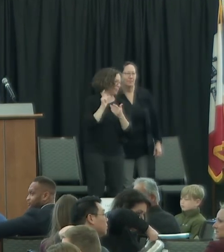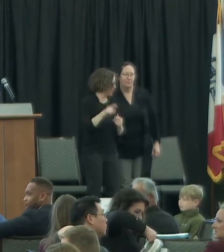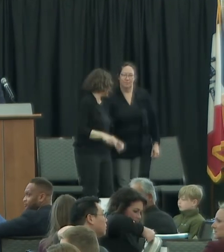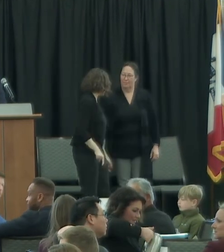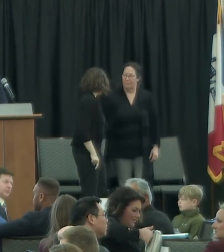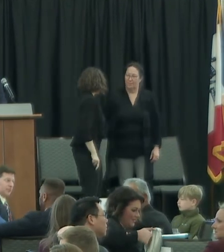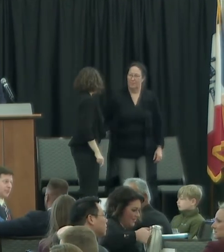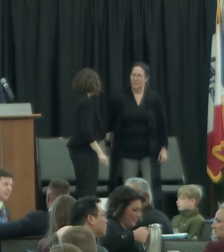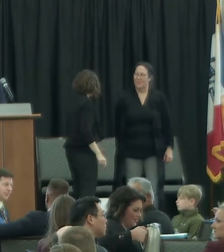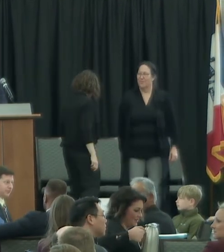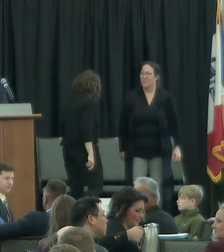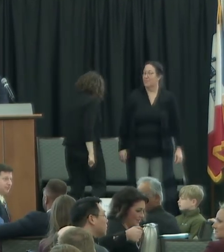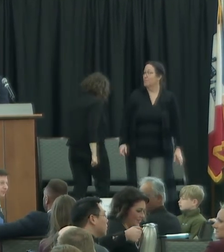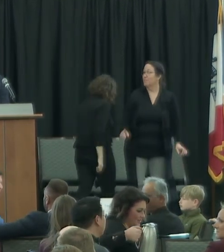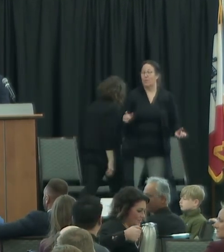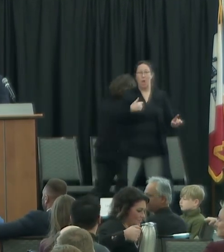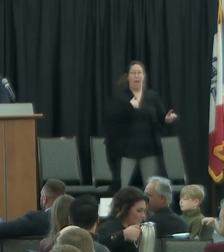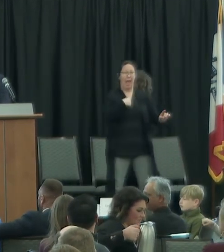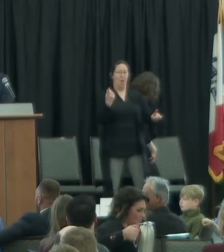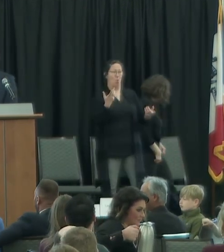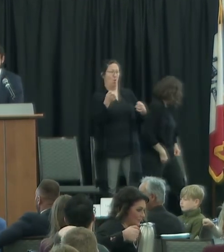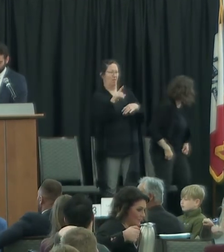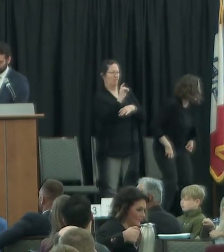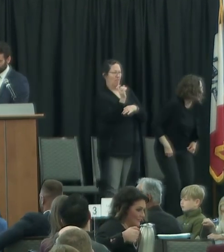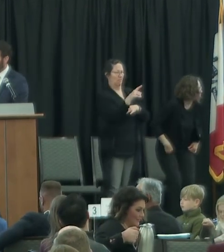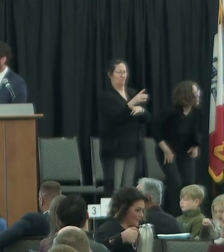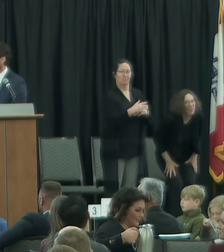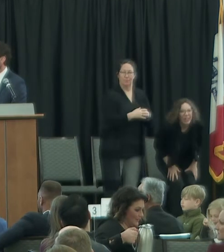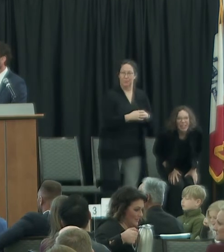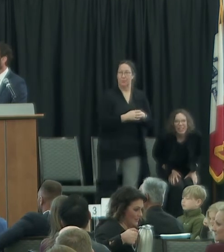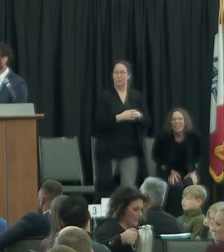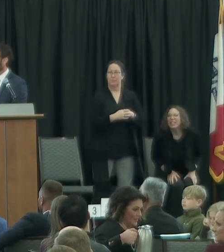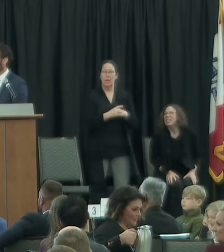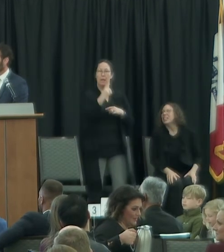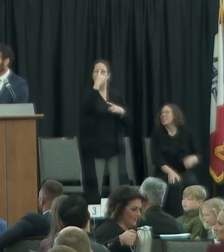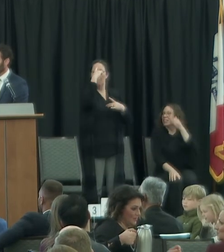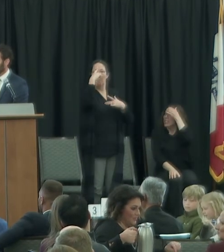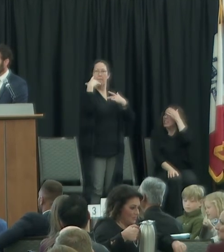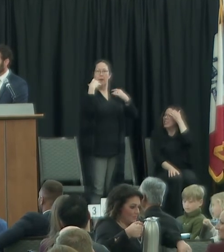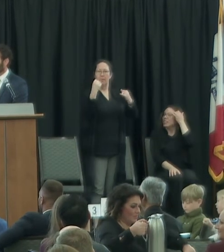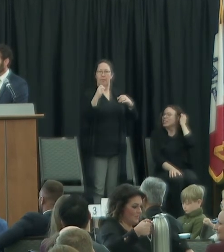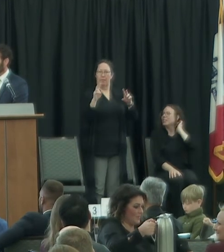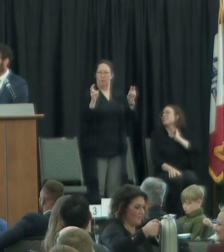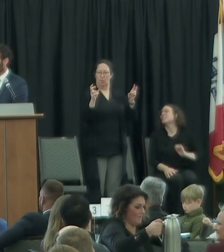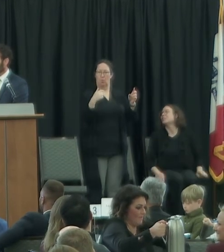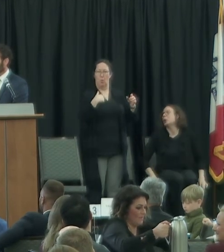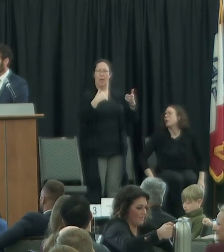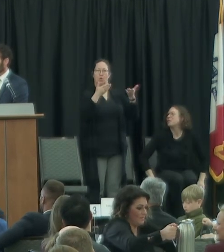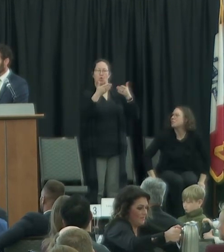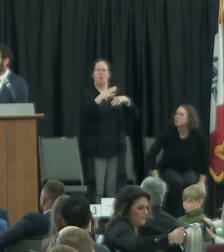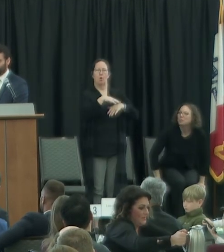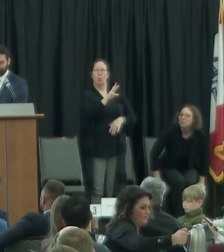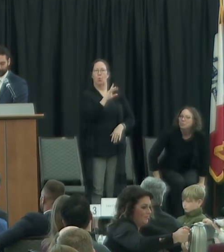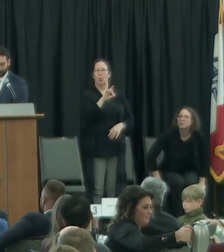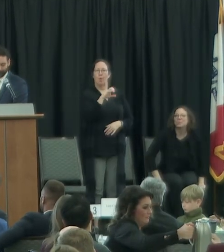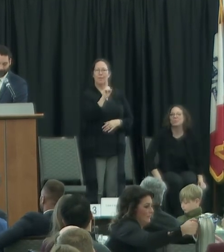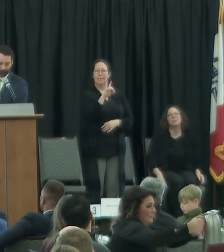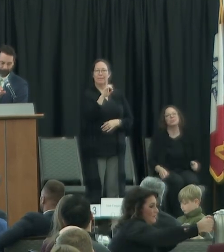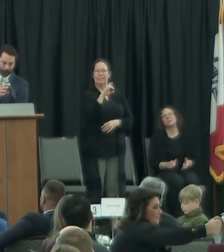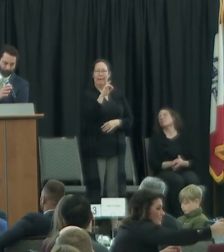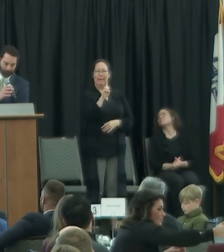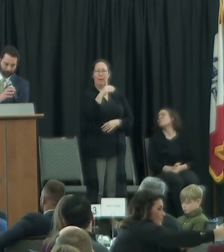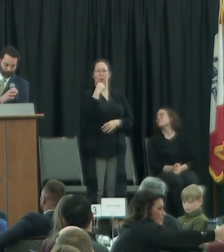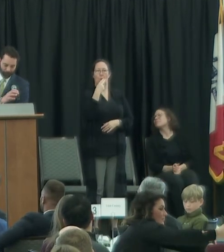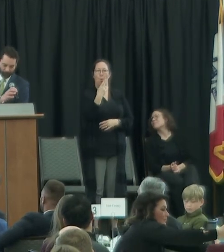Well, one thing I would like to ask of you is about the mental health issue. I serve on the Willis-Dady Homeless